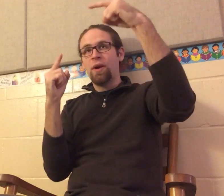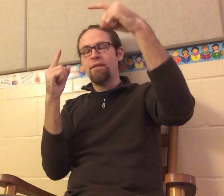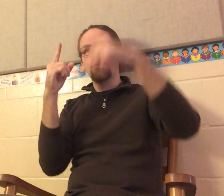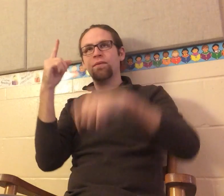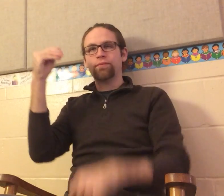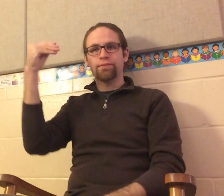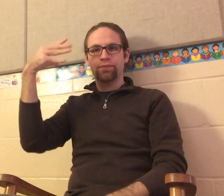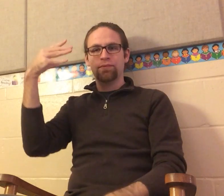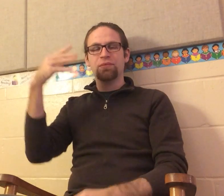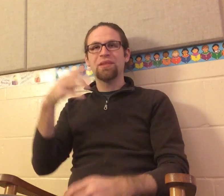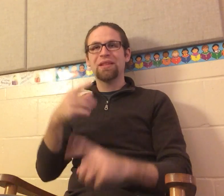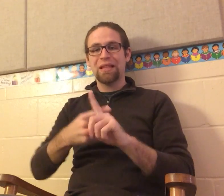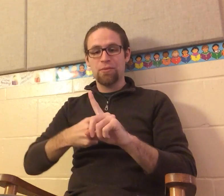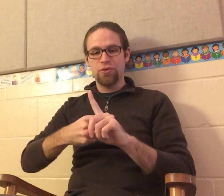minimum.